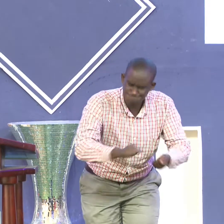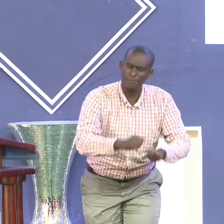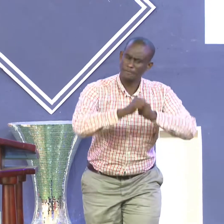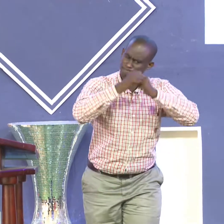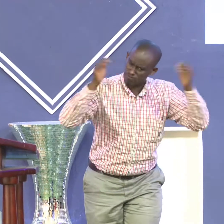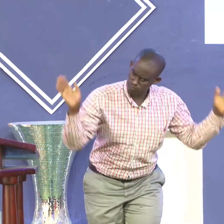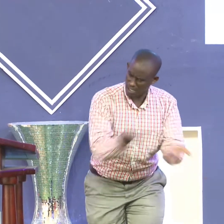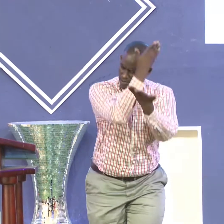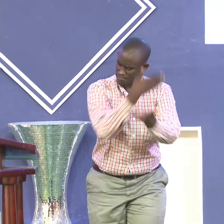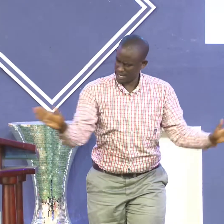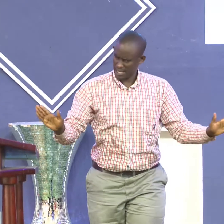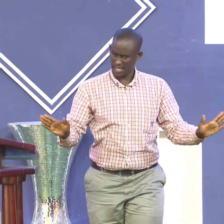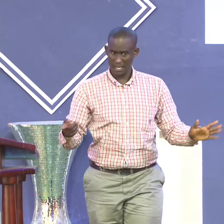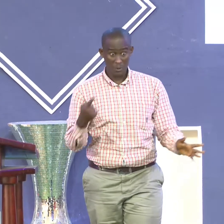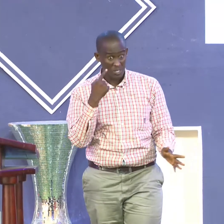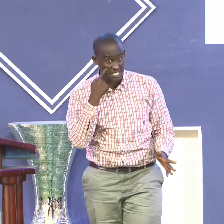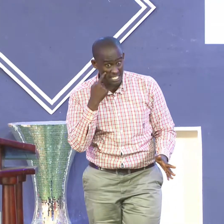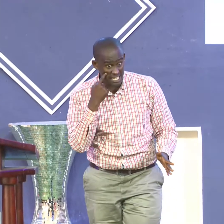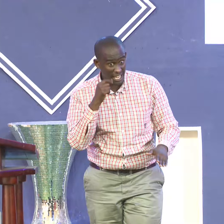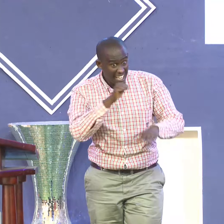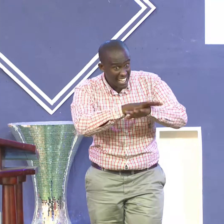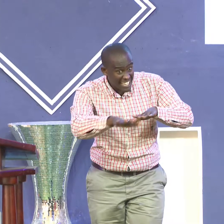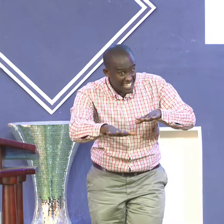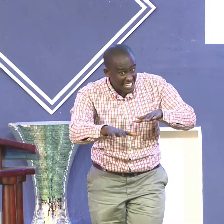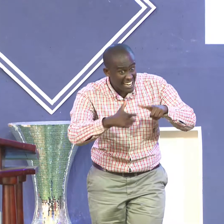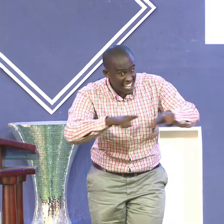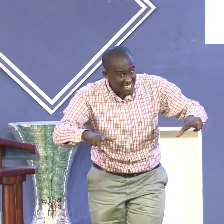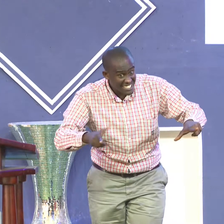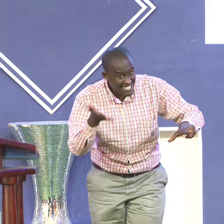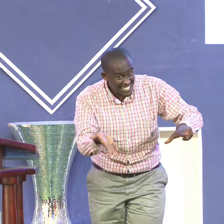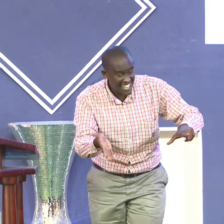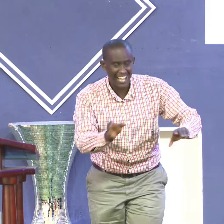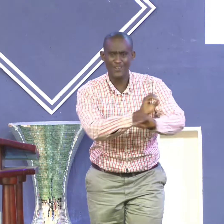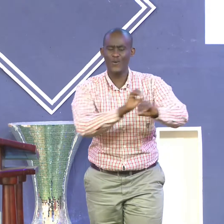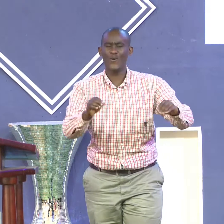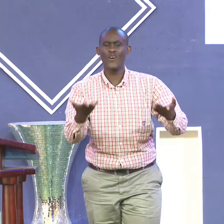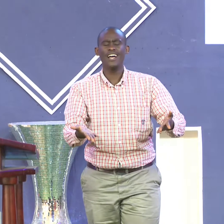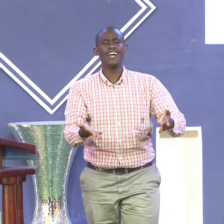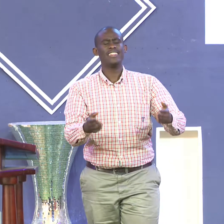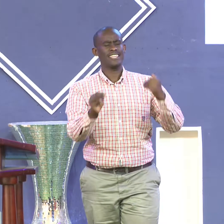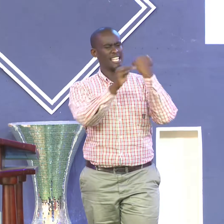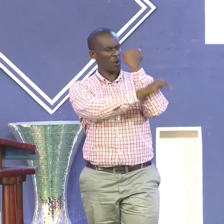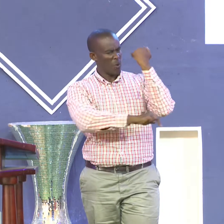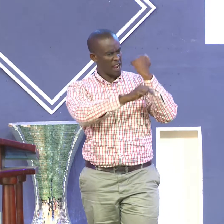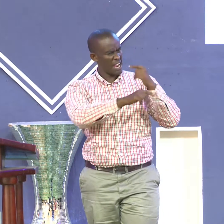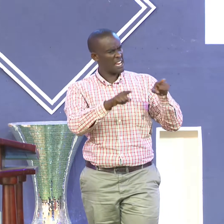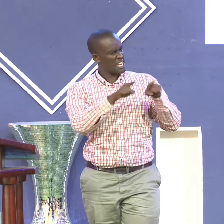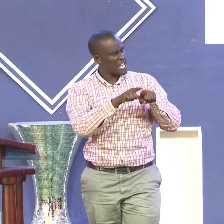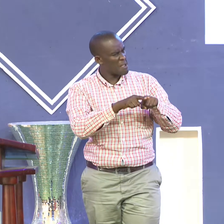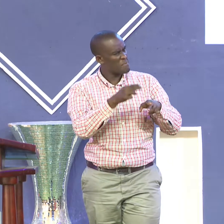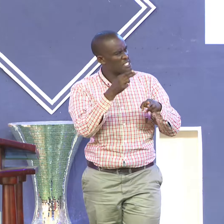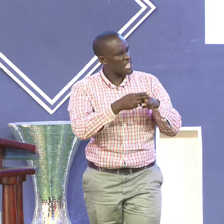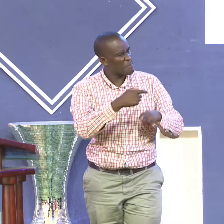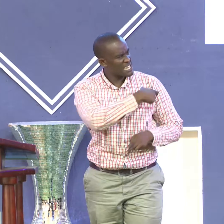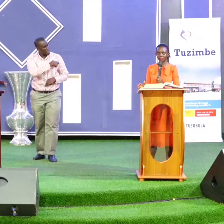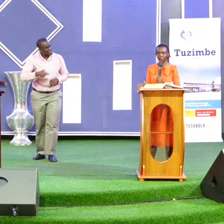in person. Physically, there is no land called Canaan. And neither